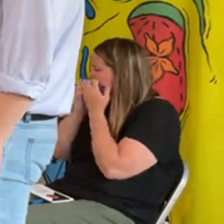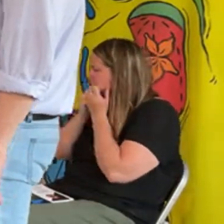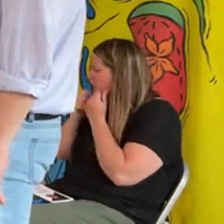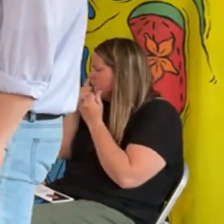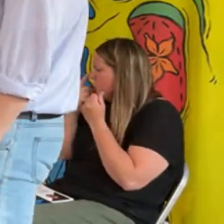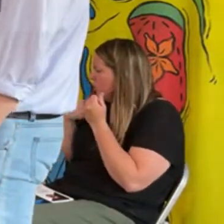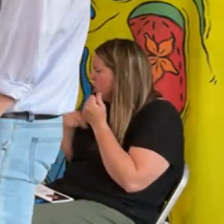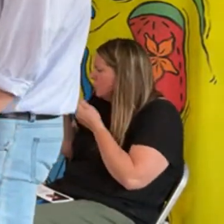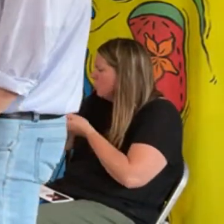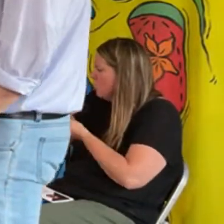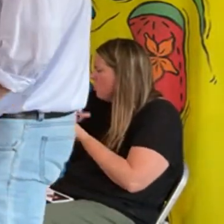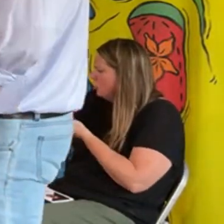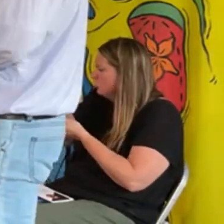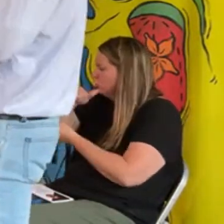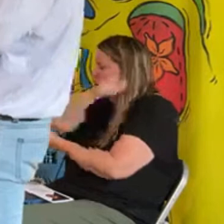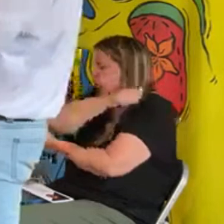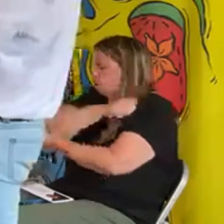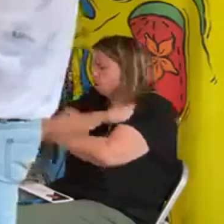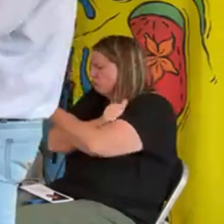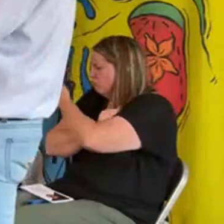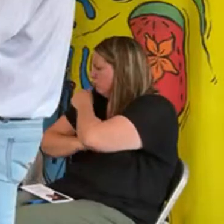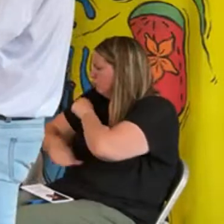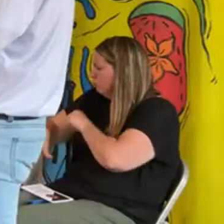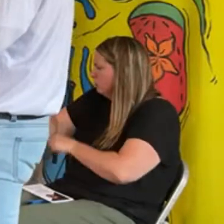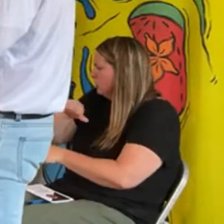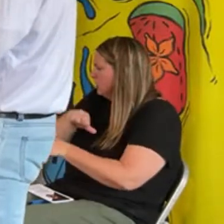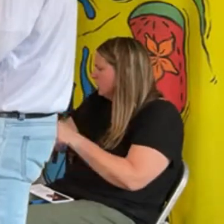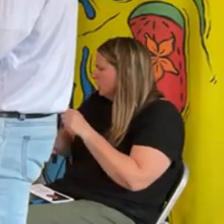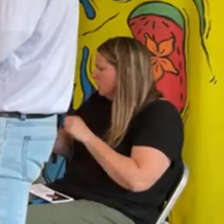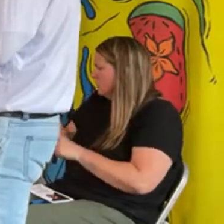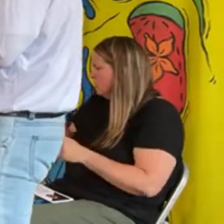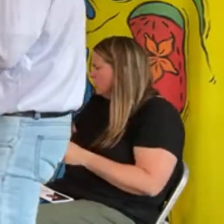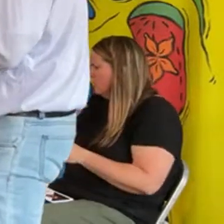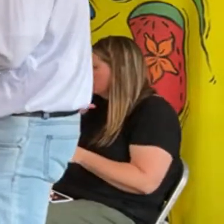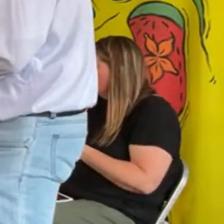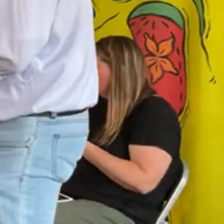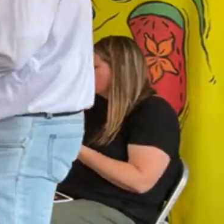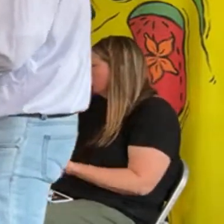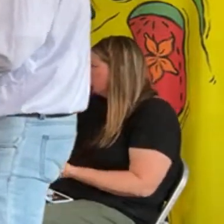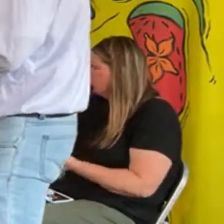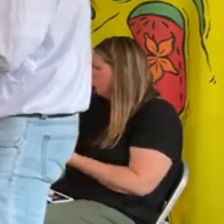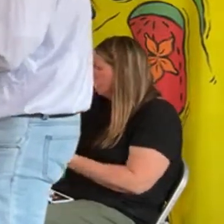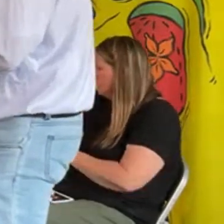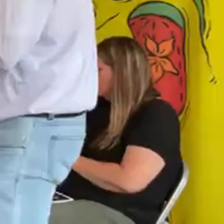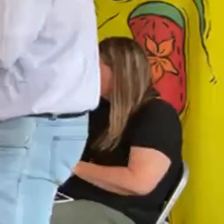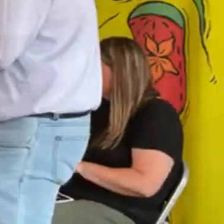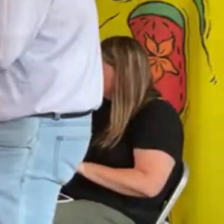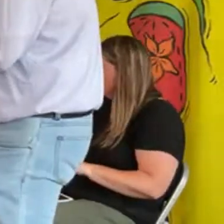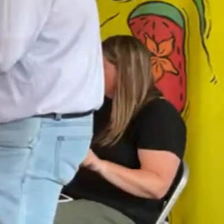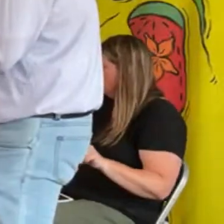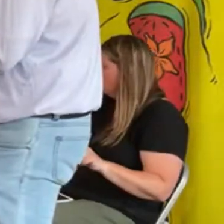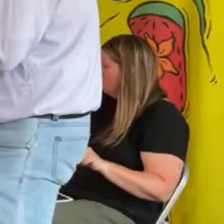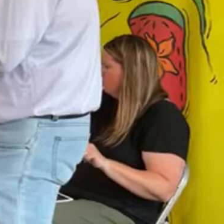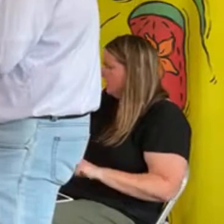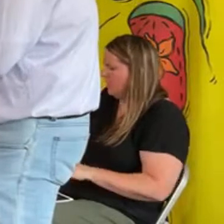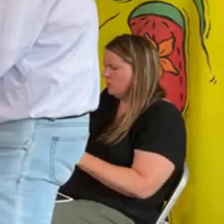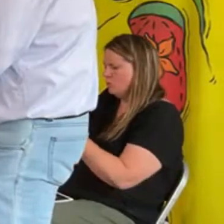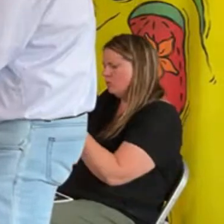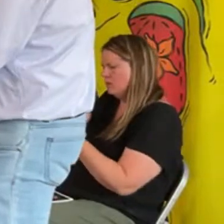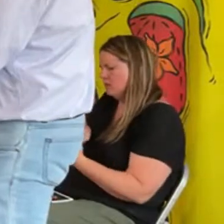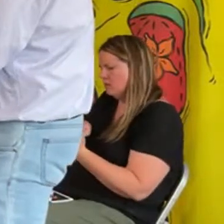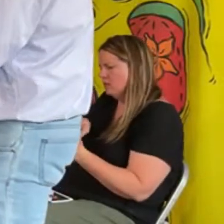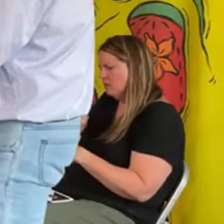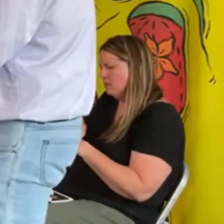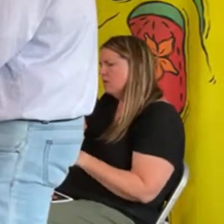Watching each other's shoulders. You can fuck anyone. But with whom can